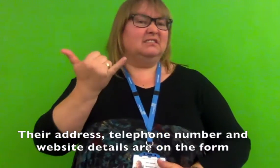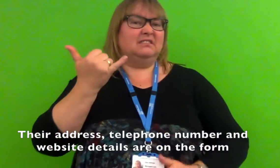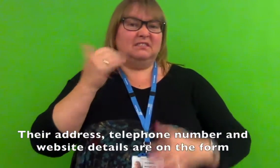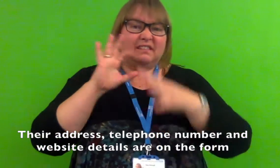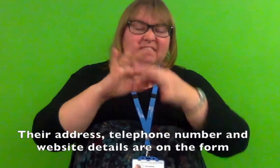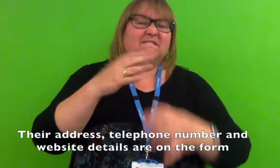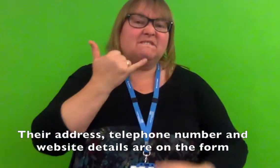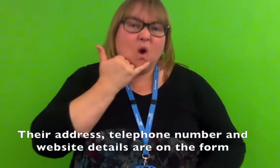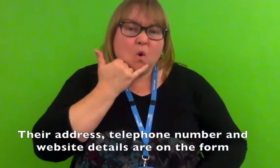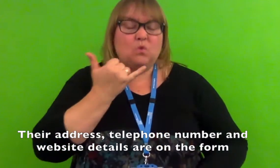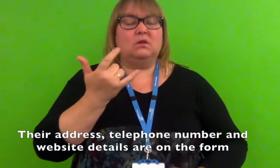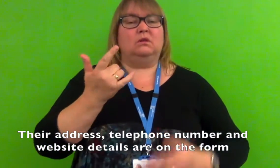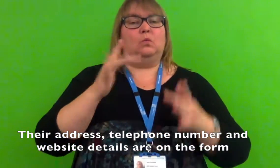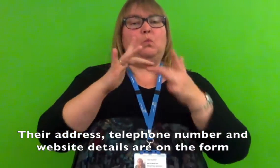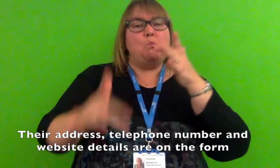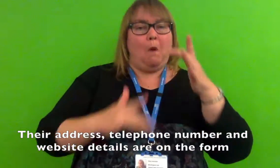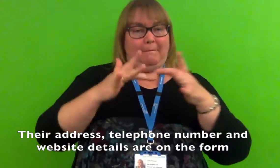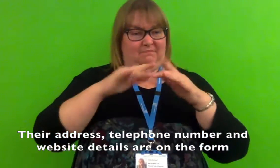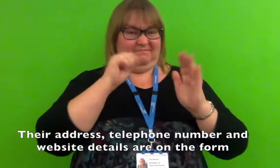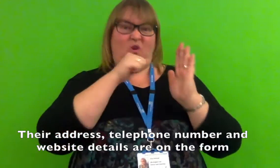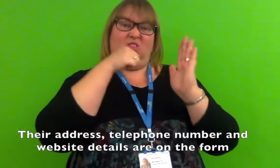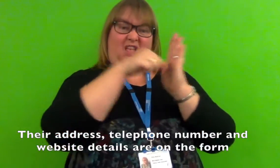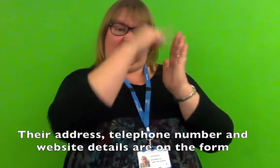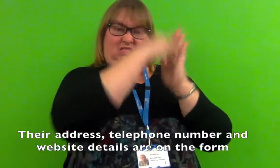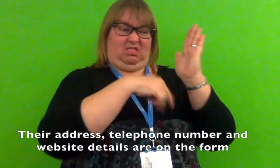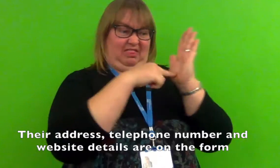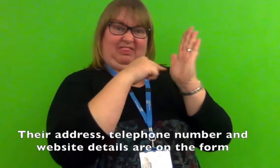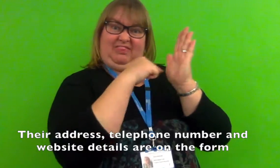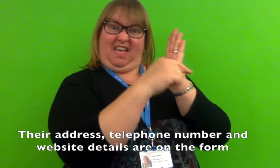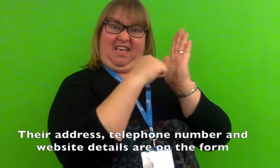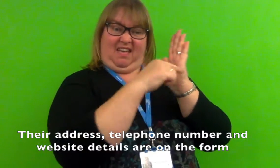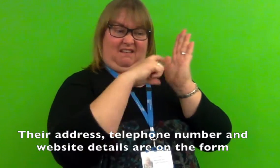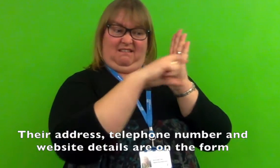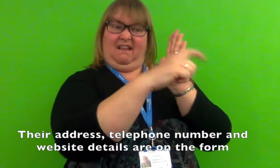Their address, telephone number and website details are on the form.